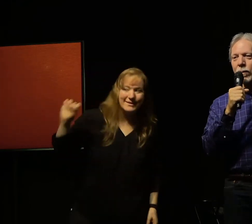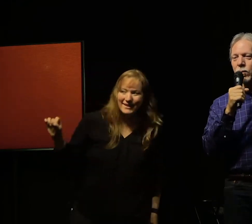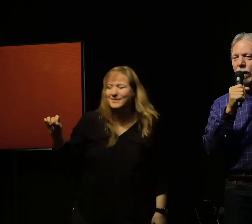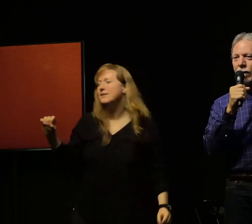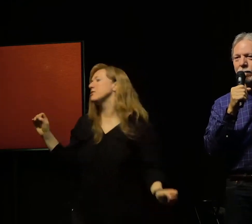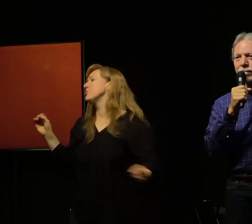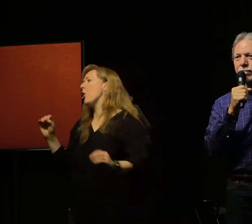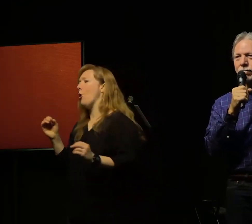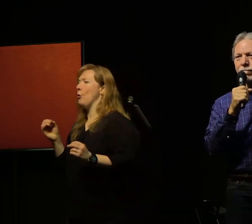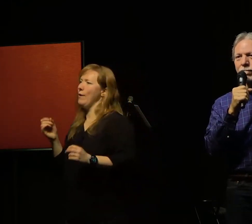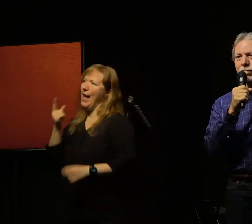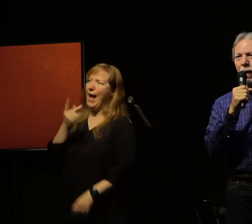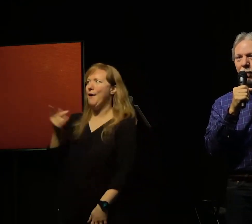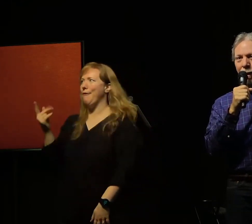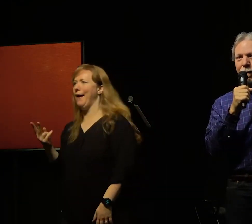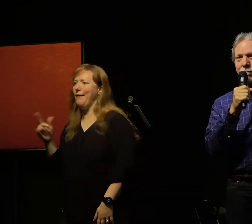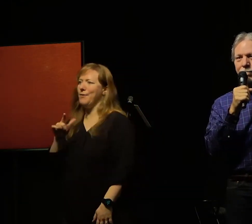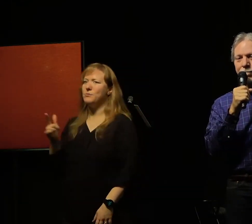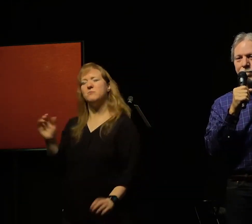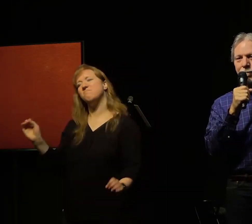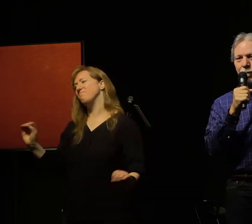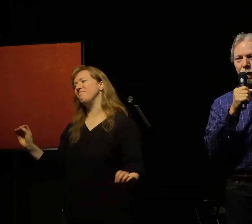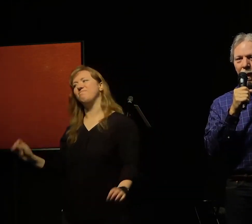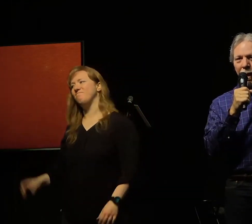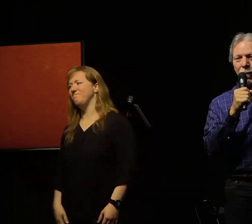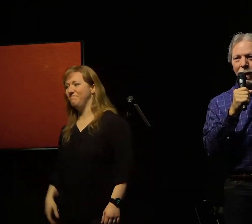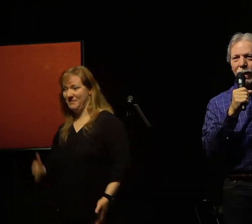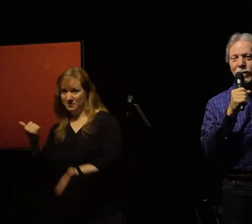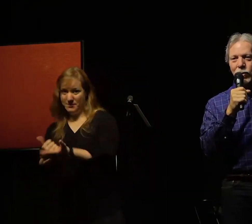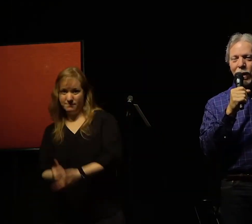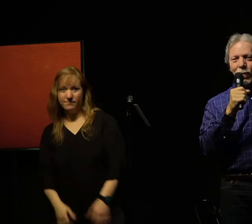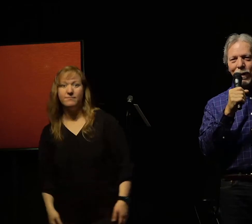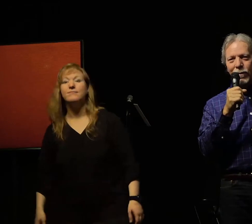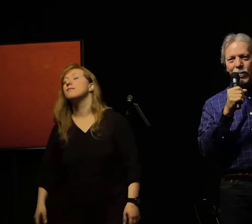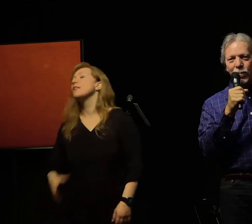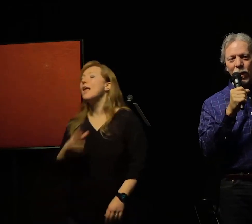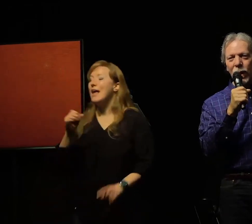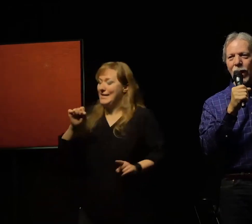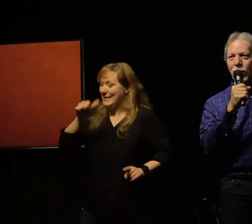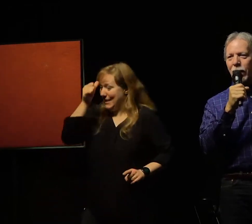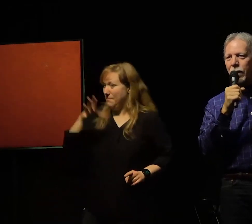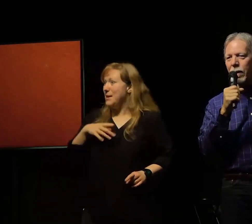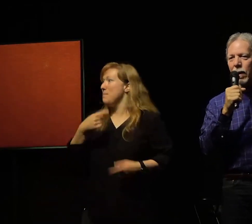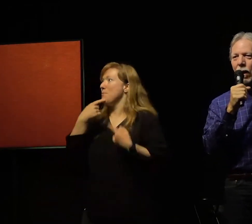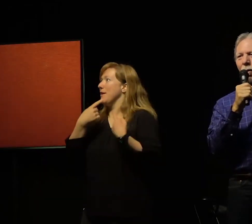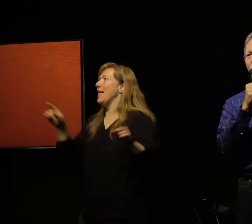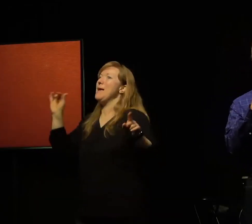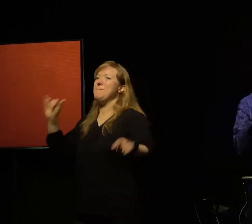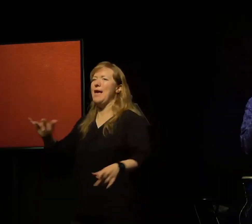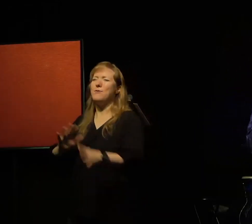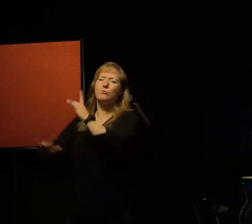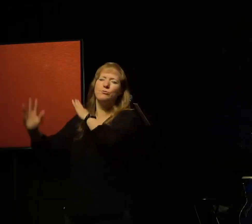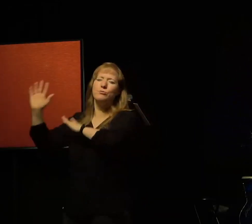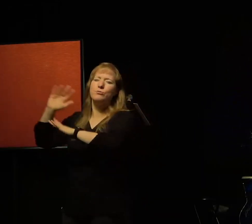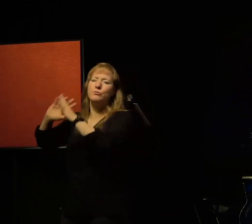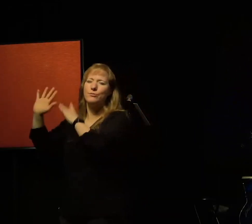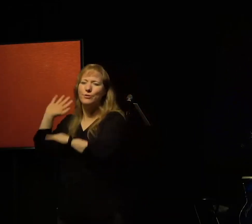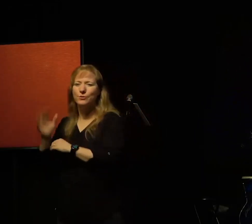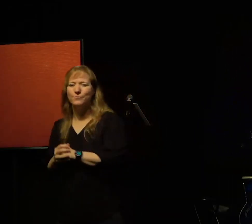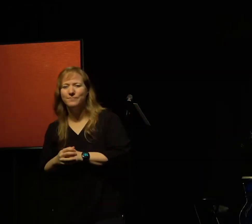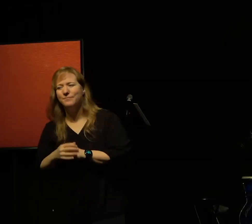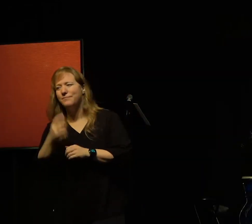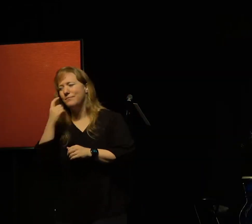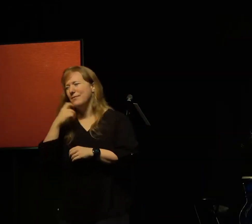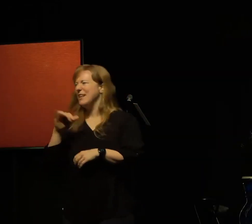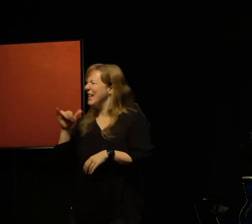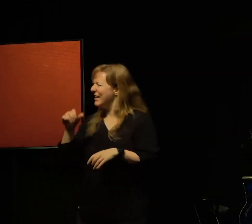in between. Amen? Amen. And Simeon proclaimed it long ago. Isn't